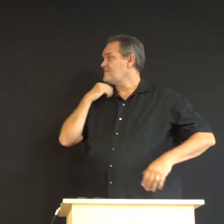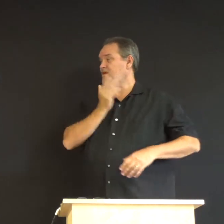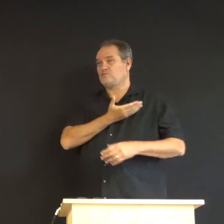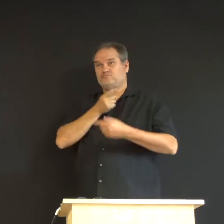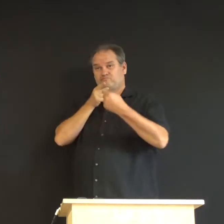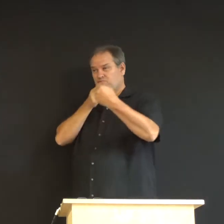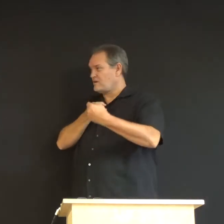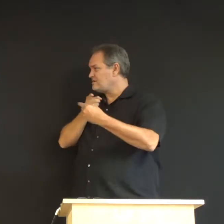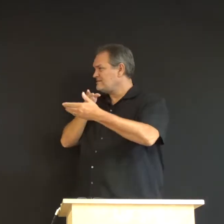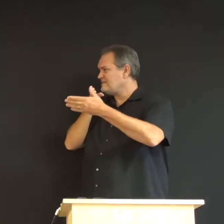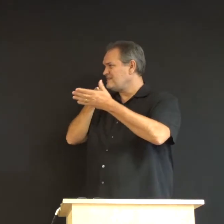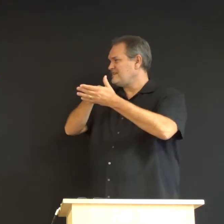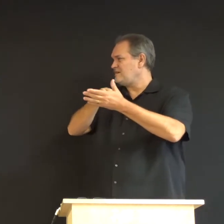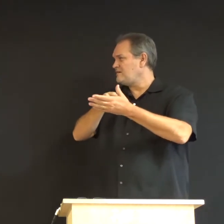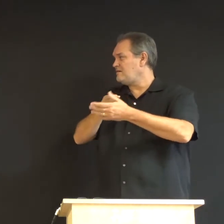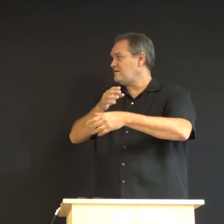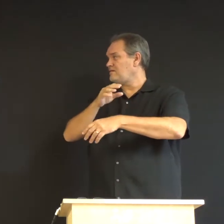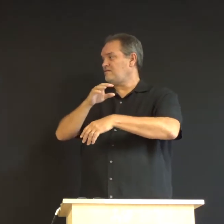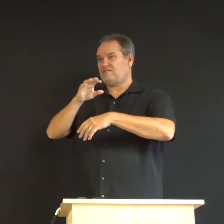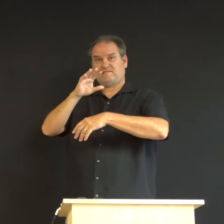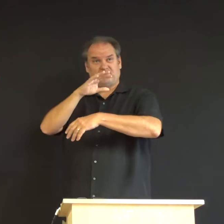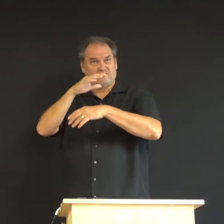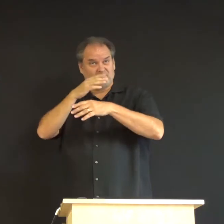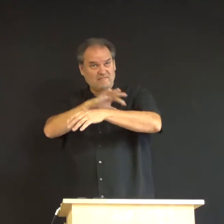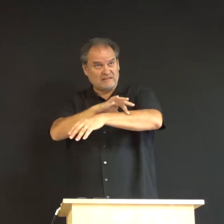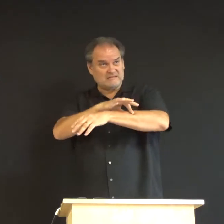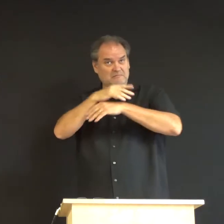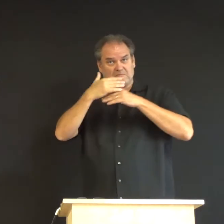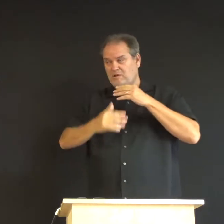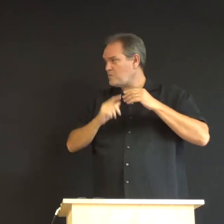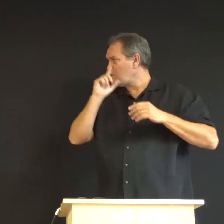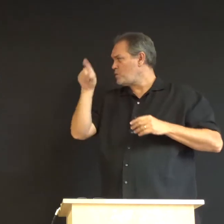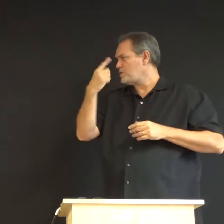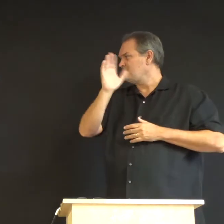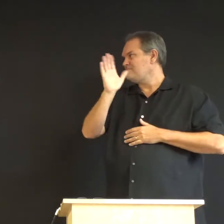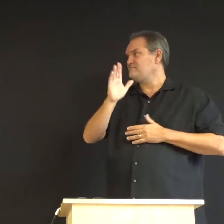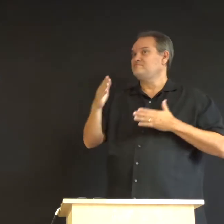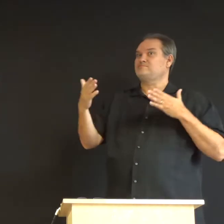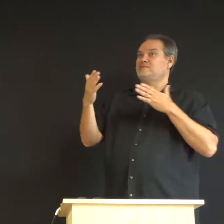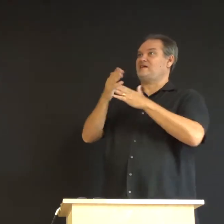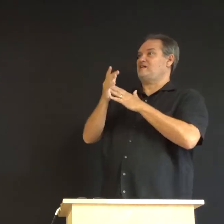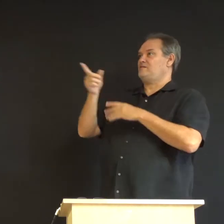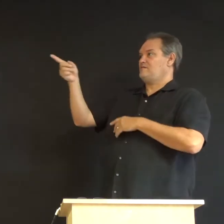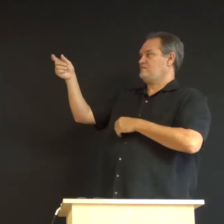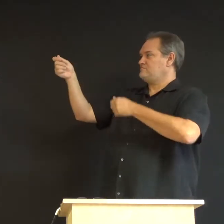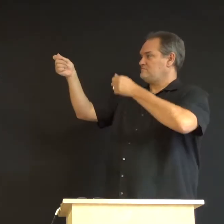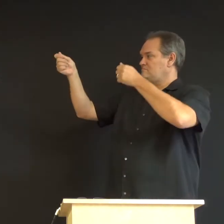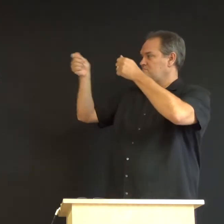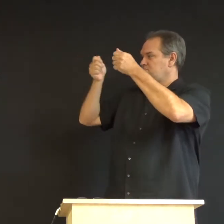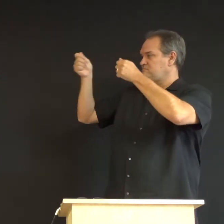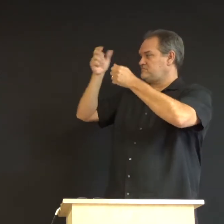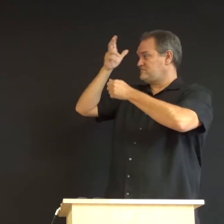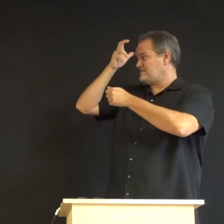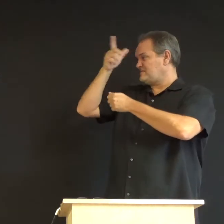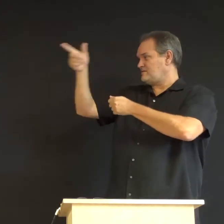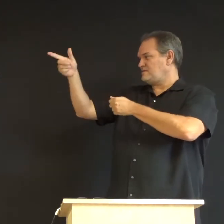Ephesians 6:12, for our struggle is not against blood and blood, but against rulers, against